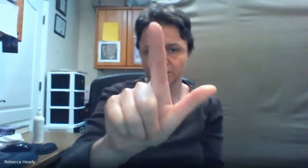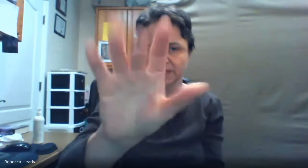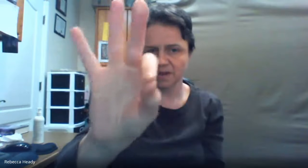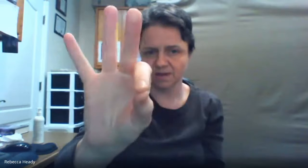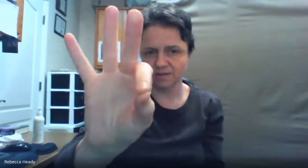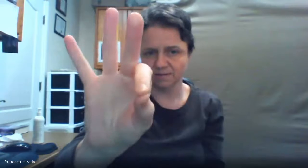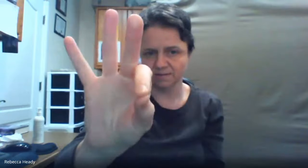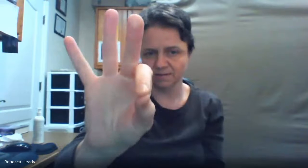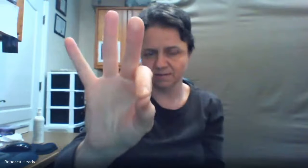29,